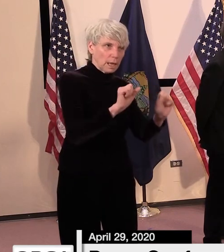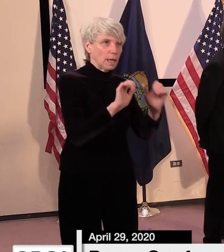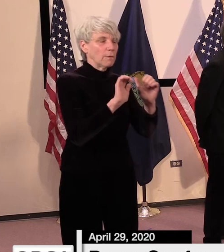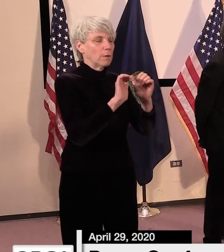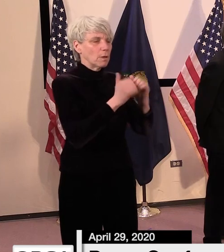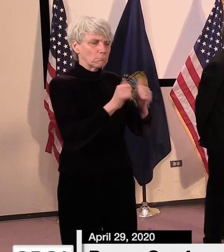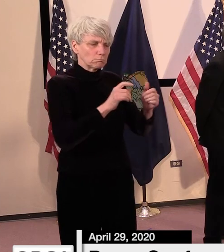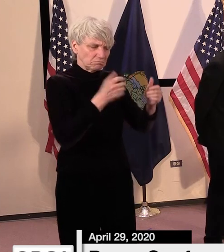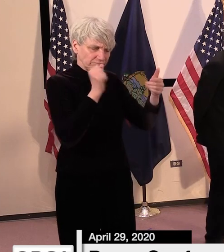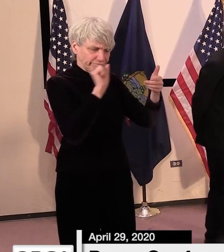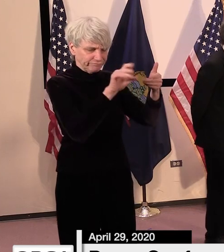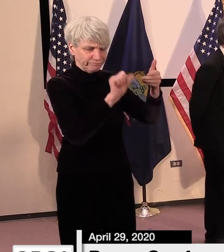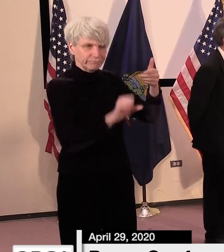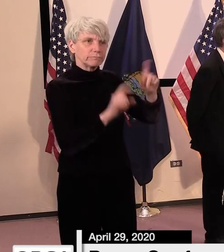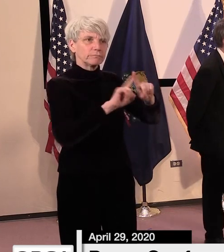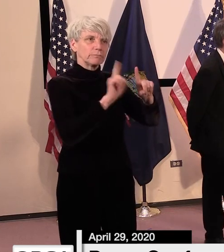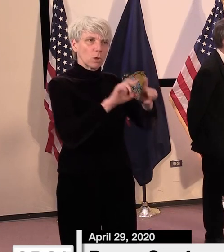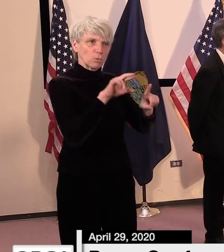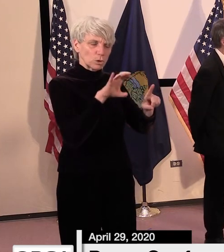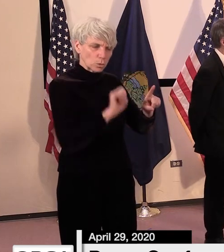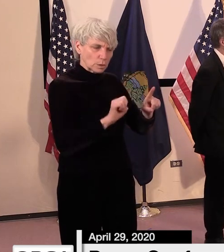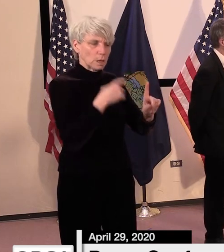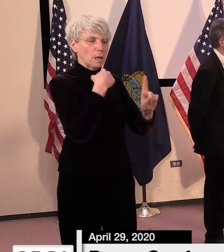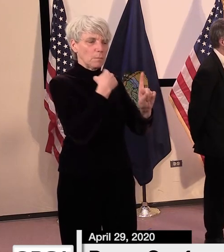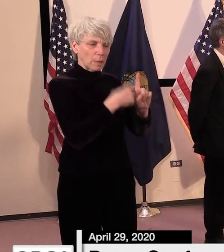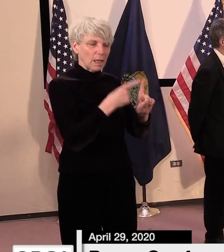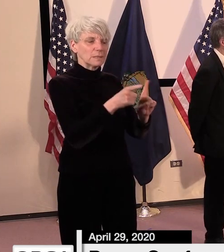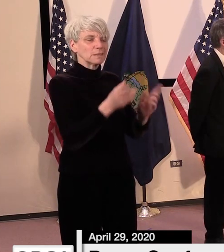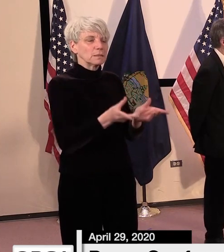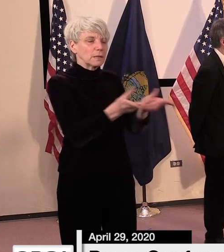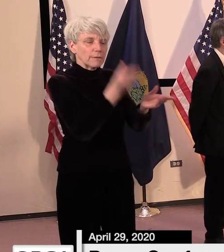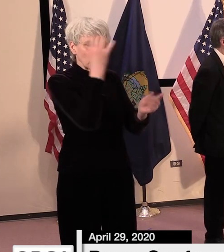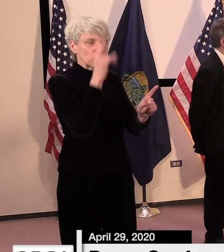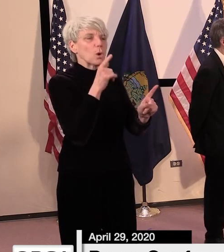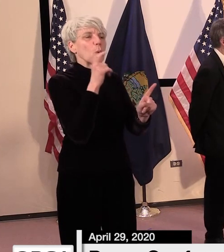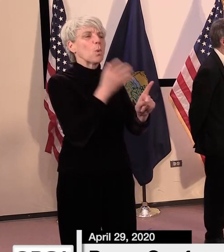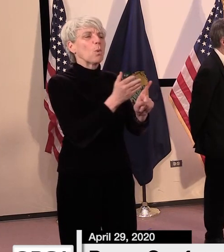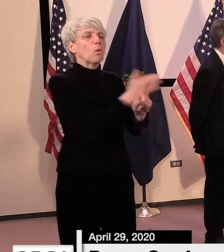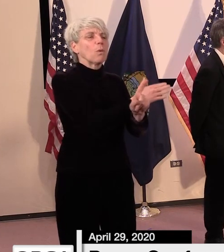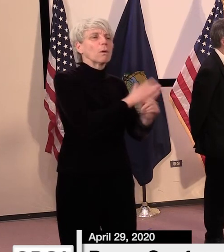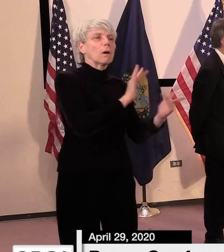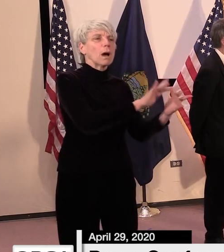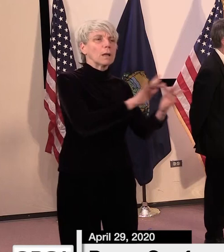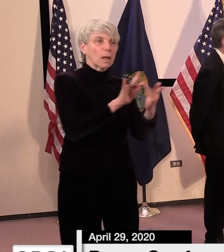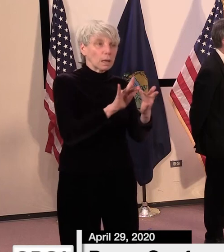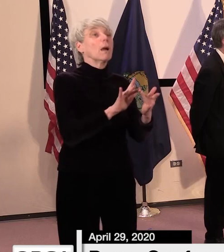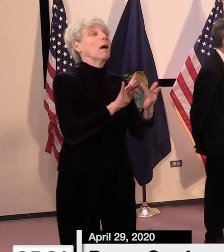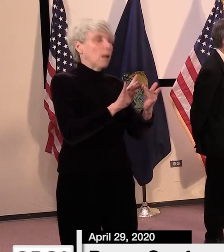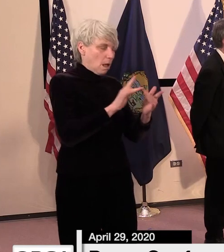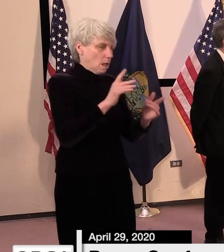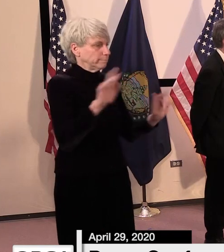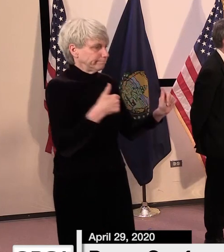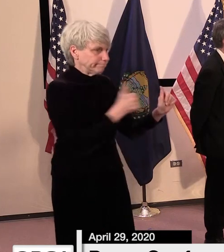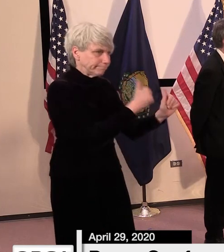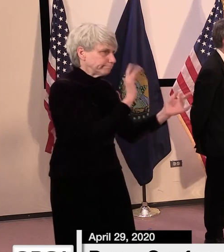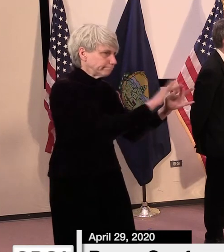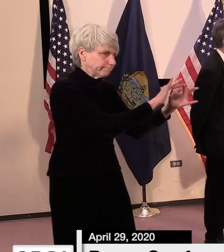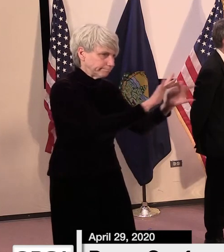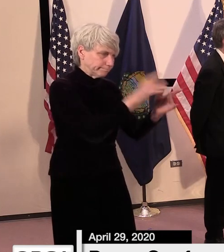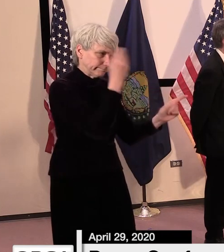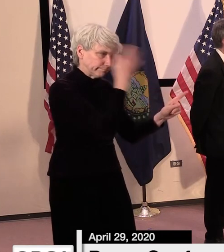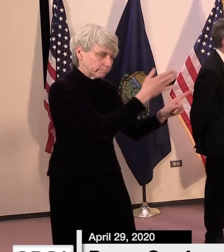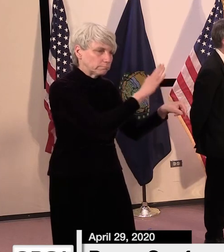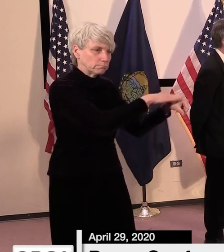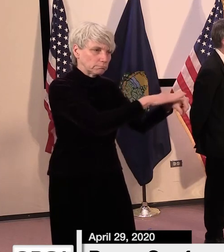information on individuals they've come in contact with, and then reaches out to those contacts to inform them of possible exposure